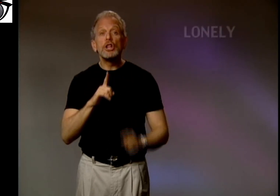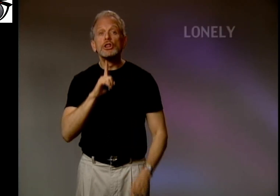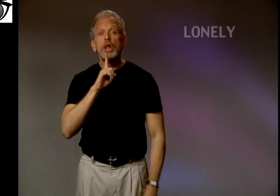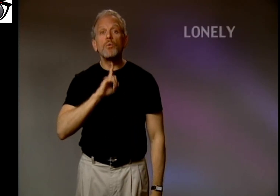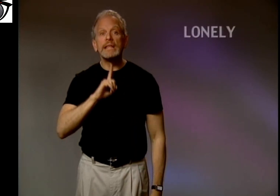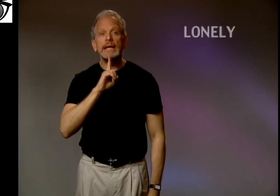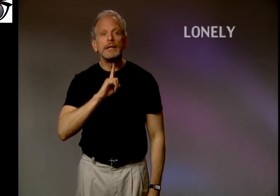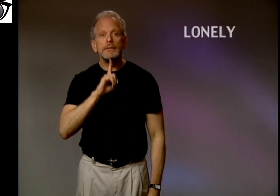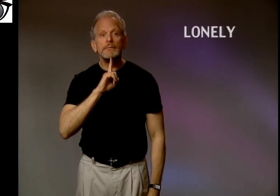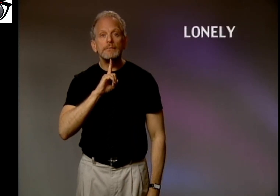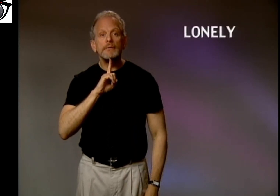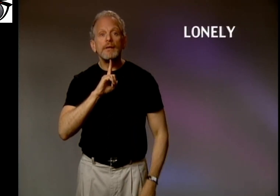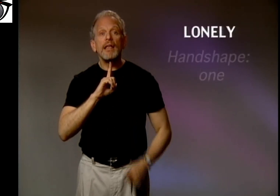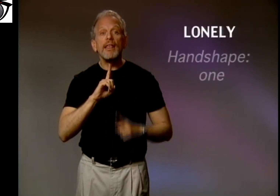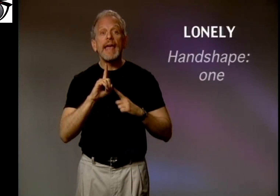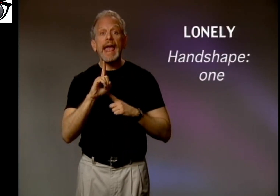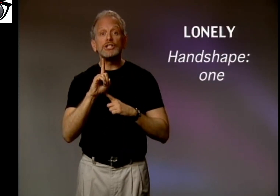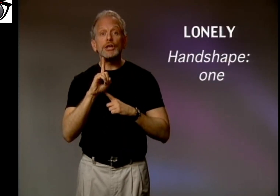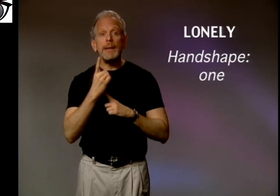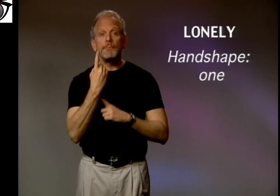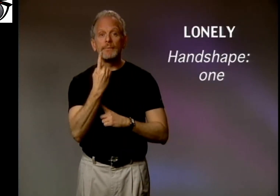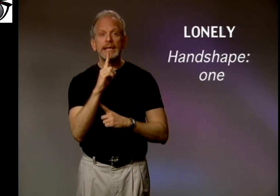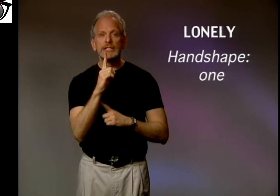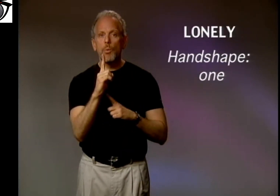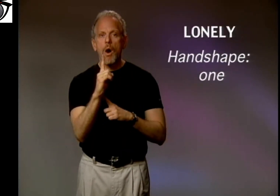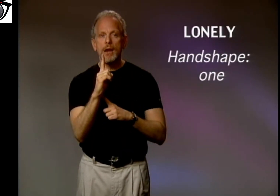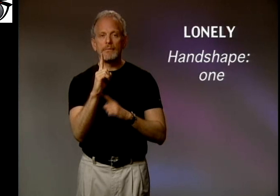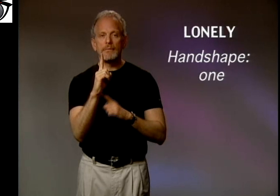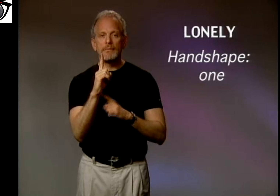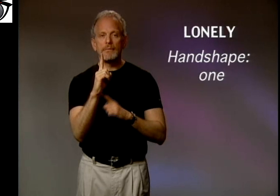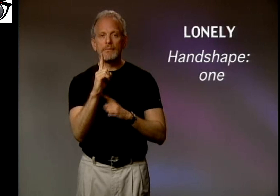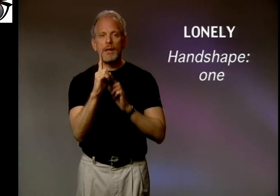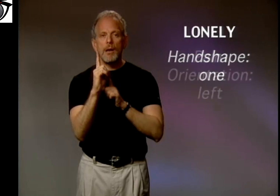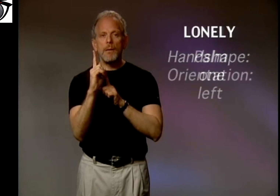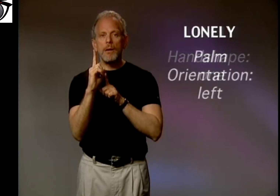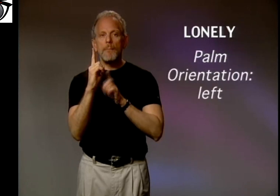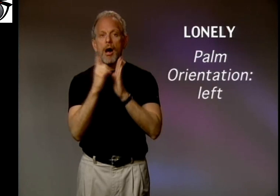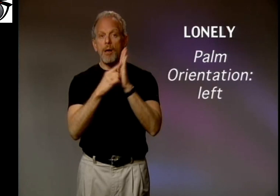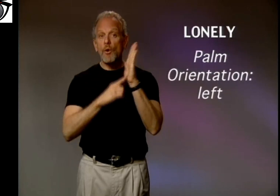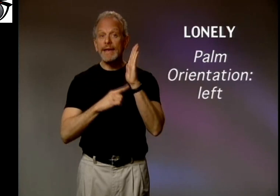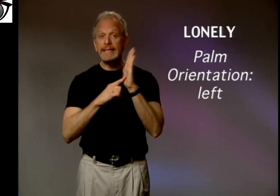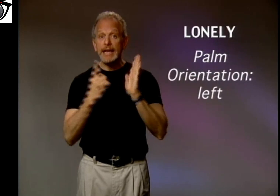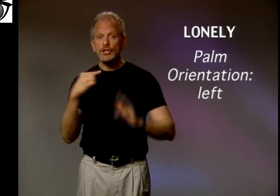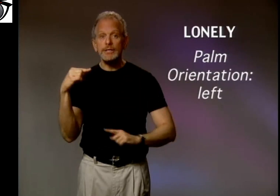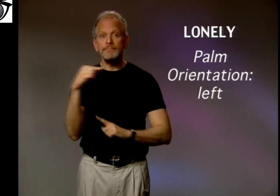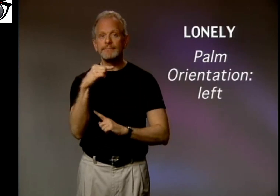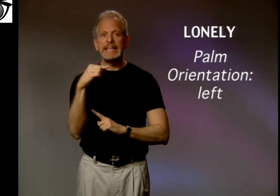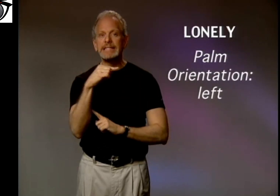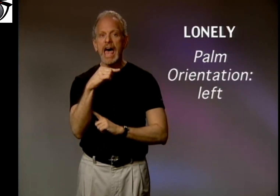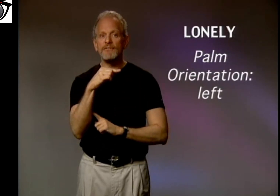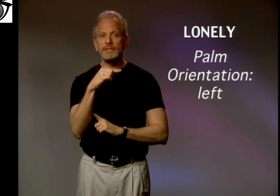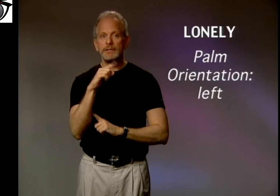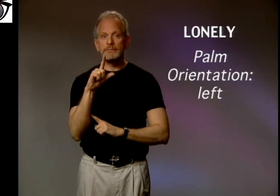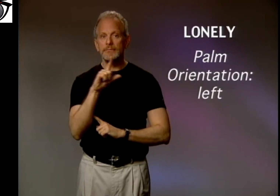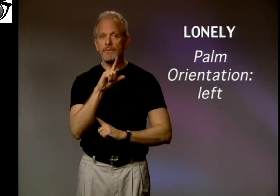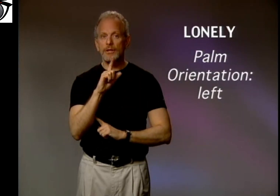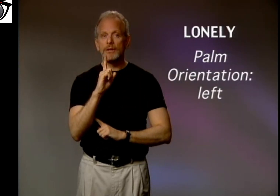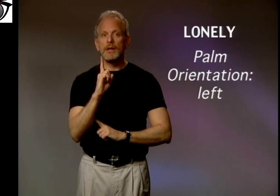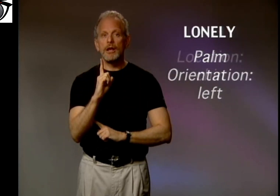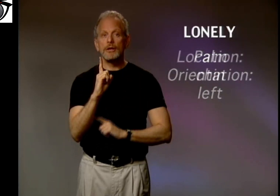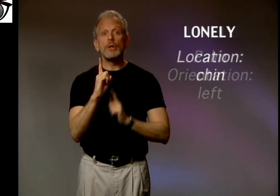parts. Lonely. The hand shape is a 1. Palm orientation is